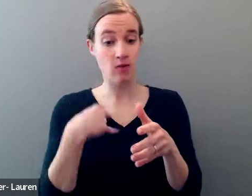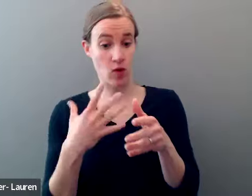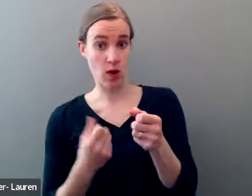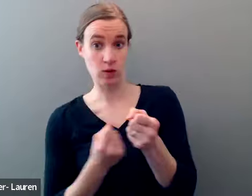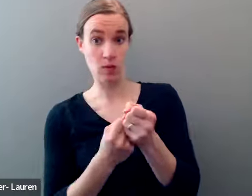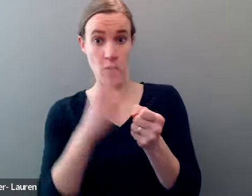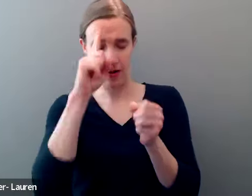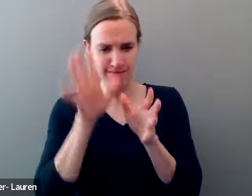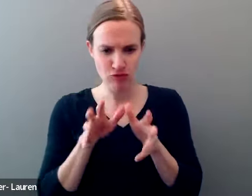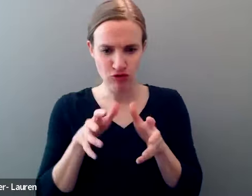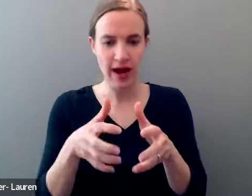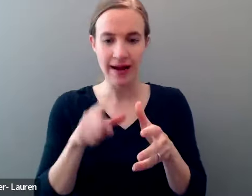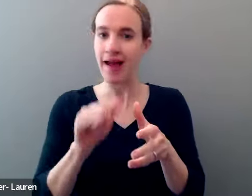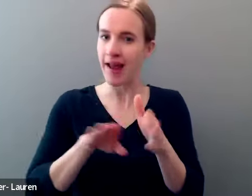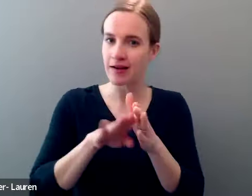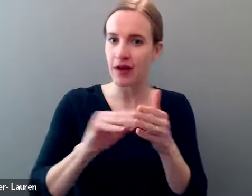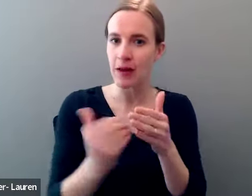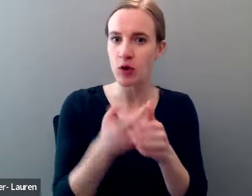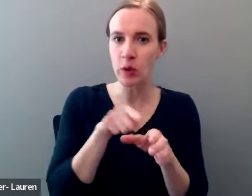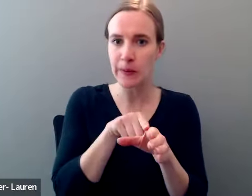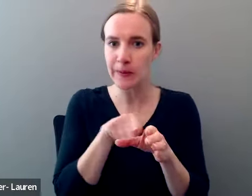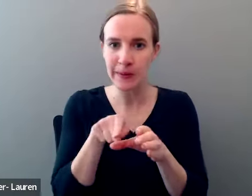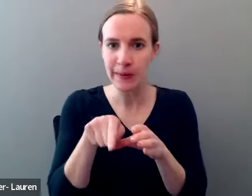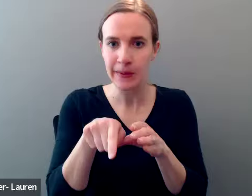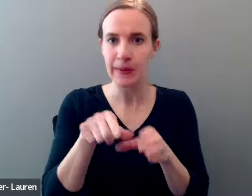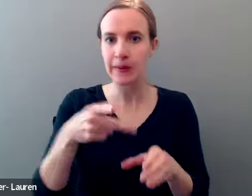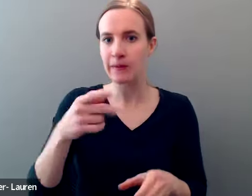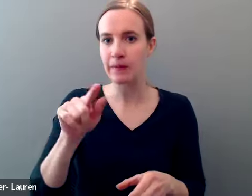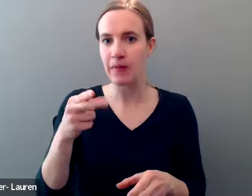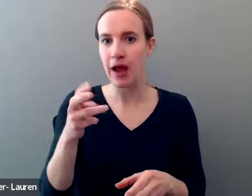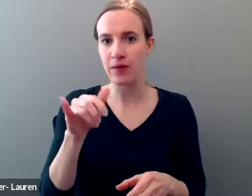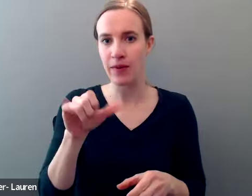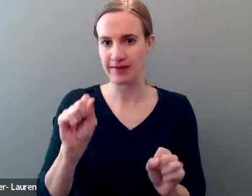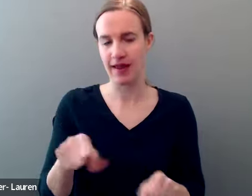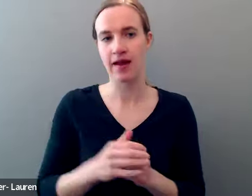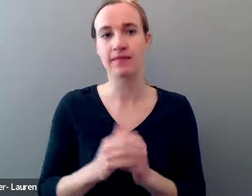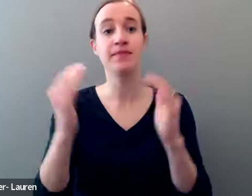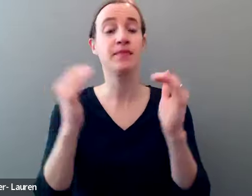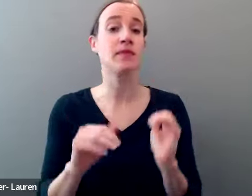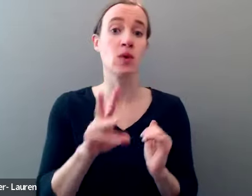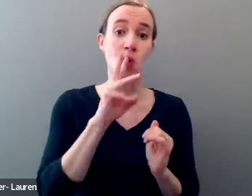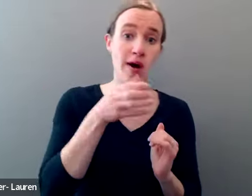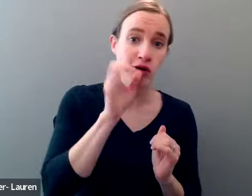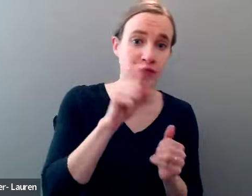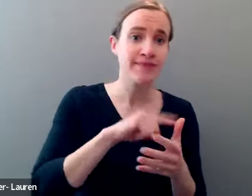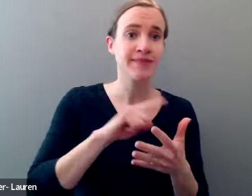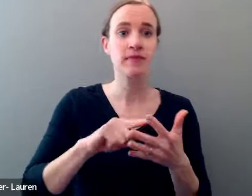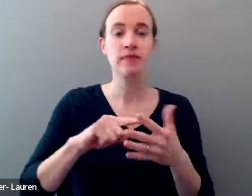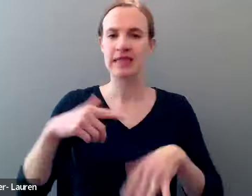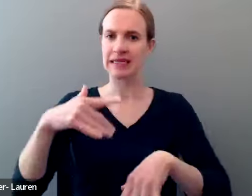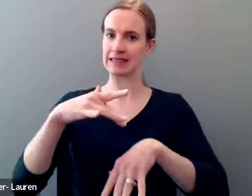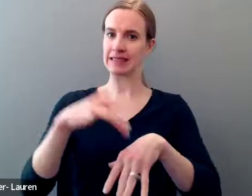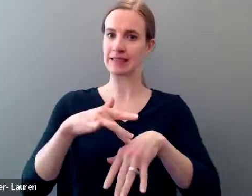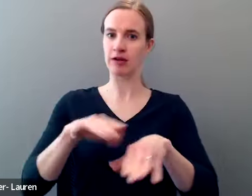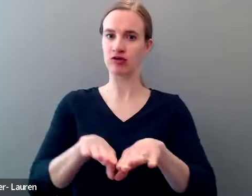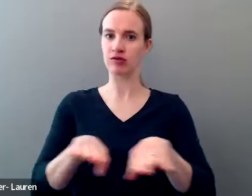need, when we can give them the support they need. So water, touching a surface. They've got those little